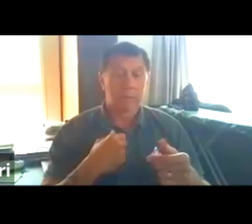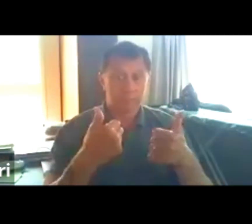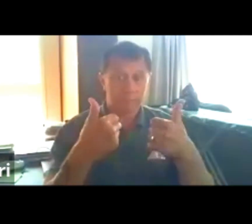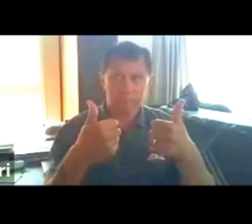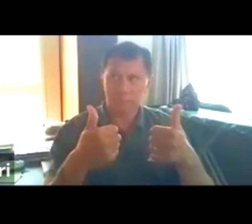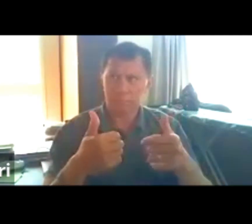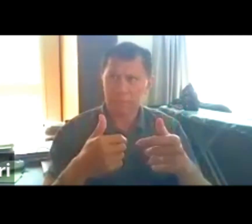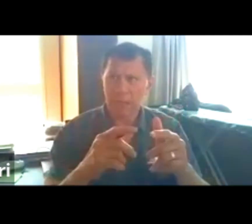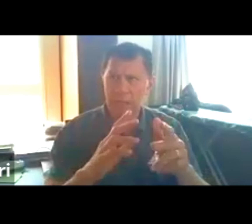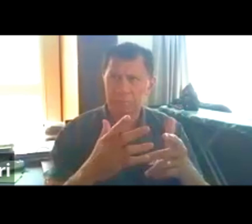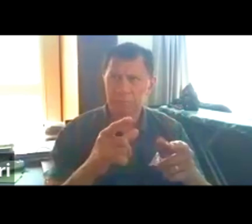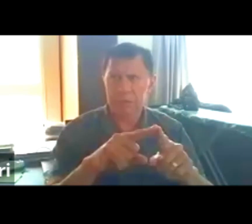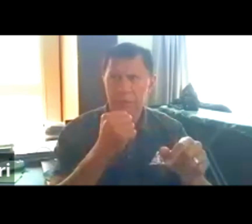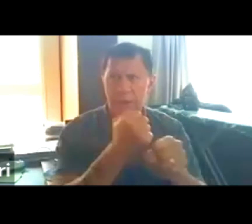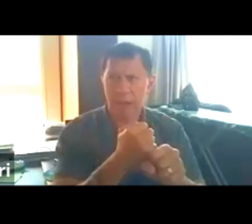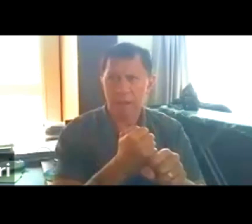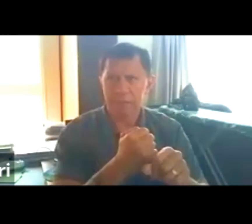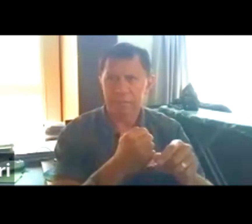community. I've seen some